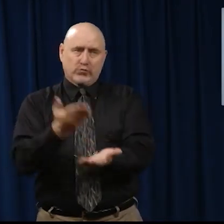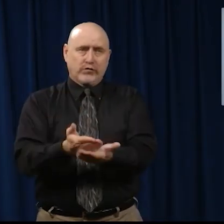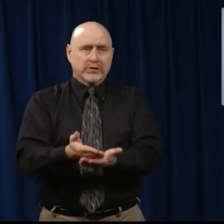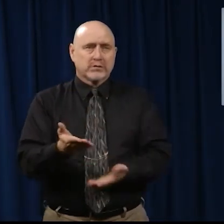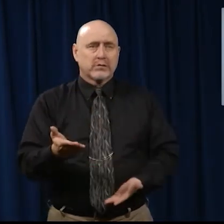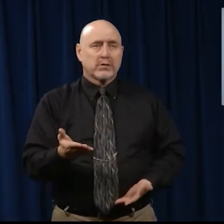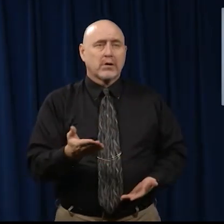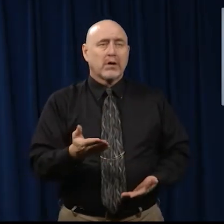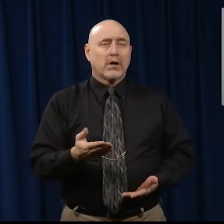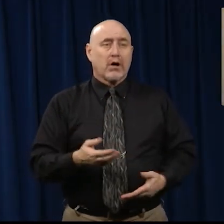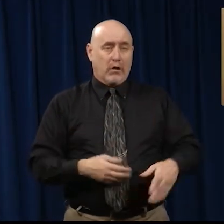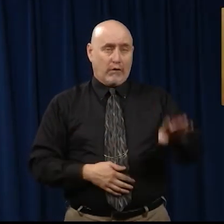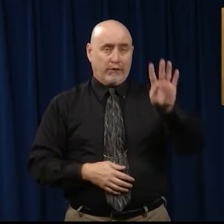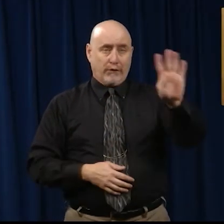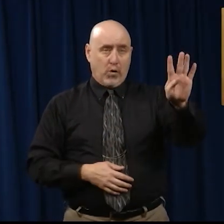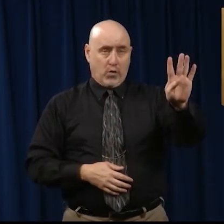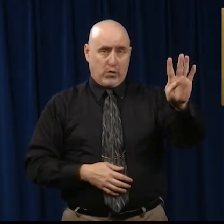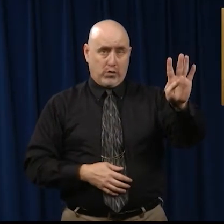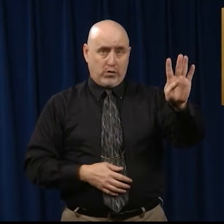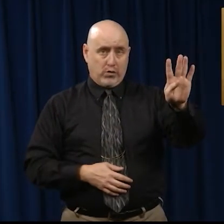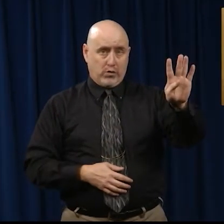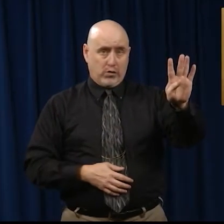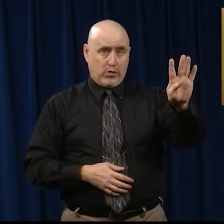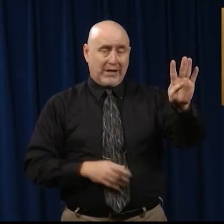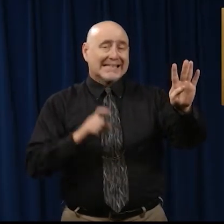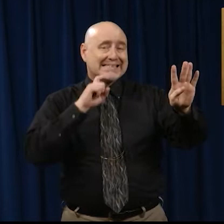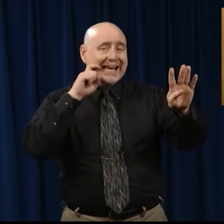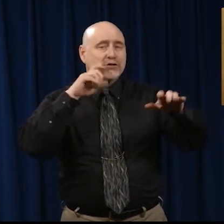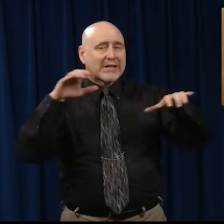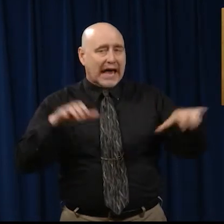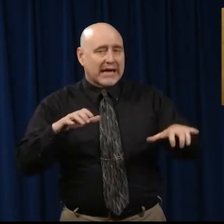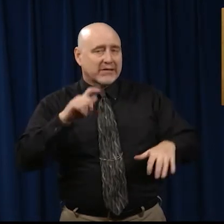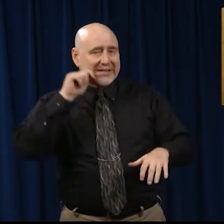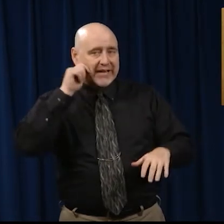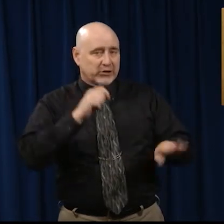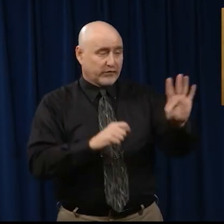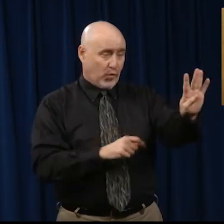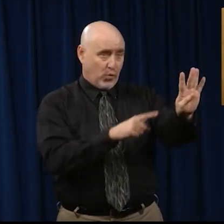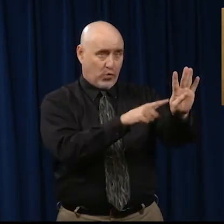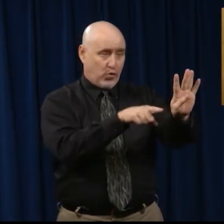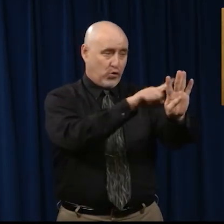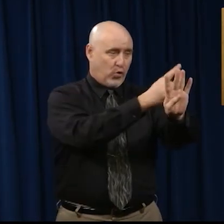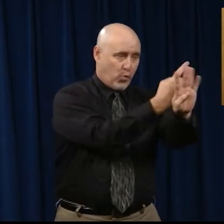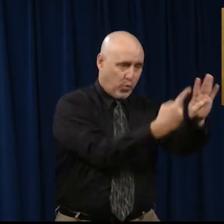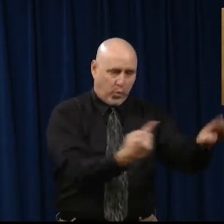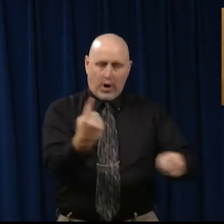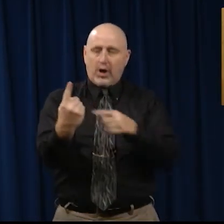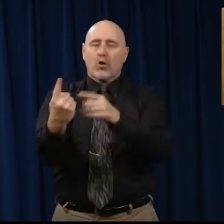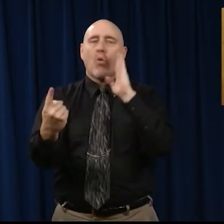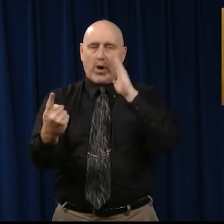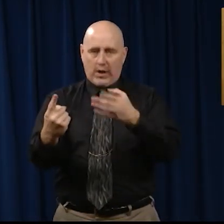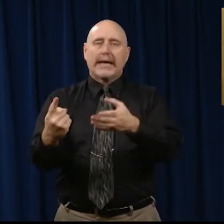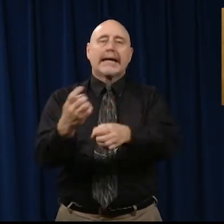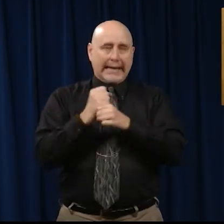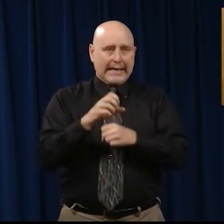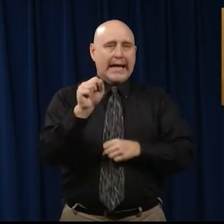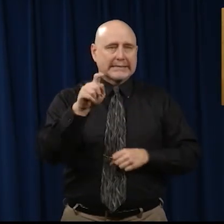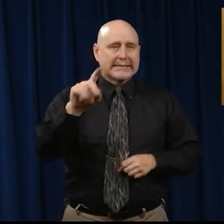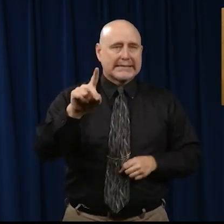statistics show us that. Did you know that 1 in 4 sexually active teenagers are going to get a sexually